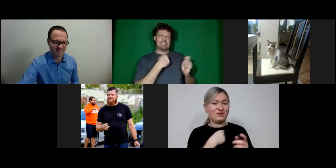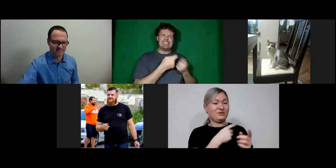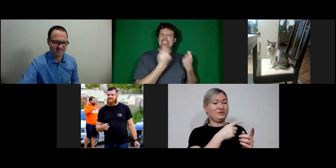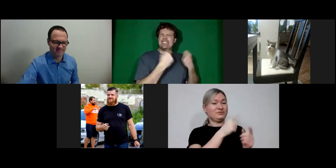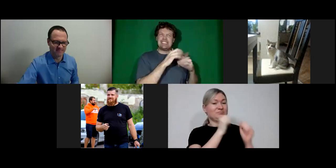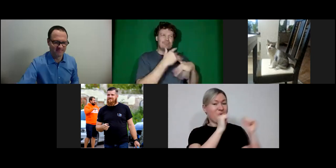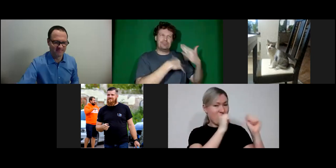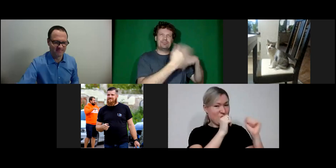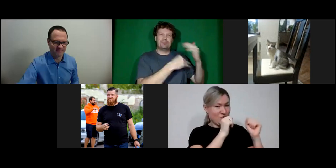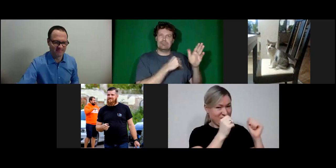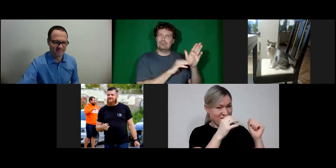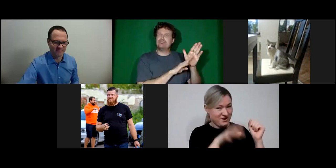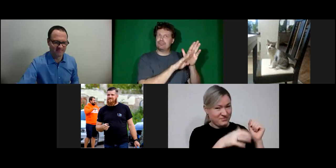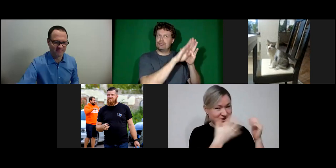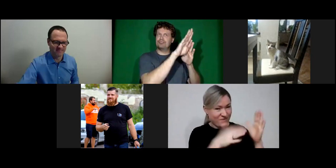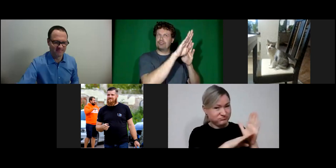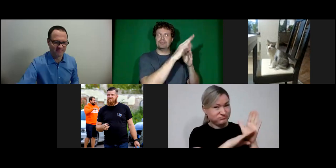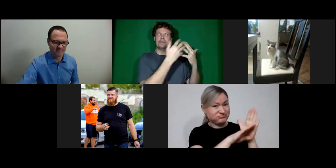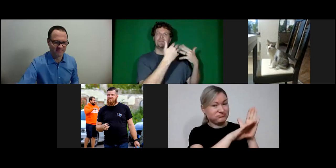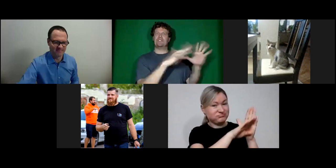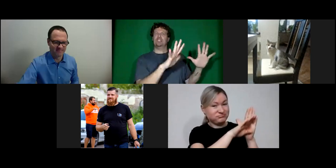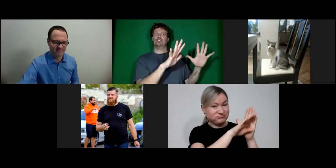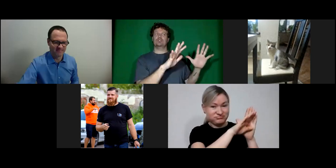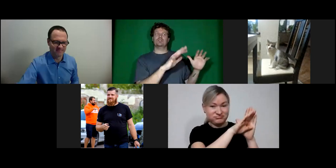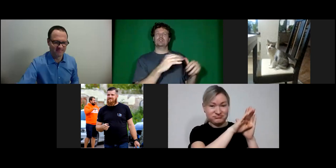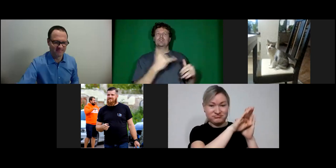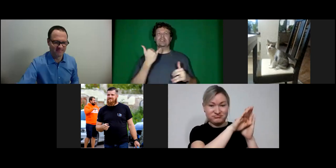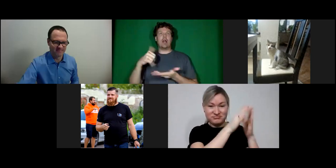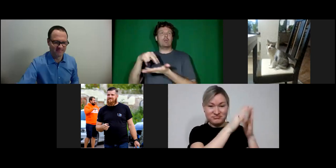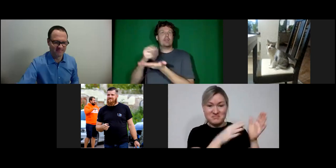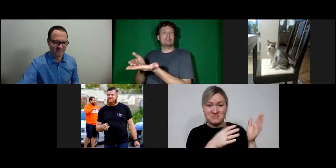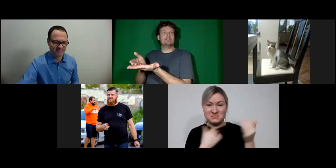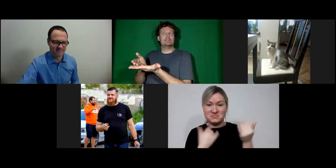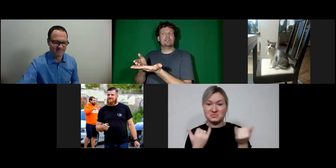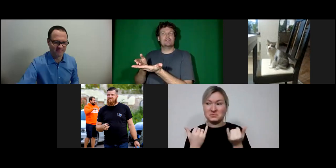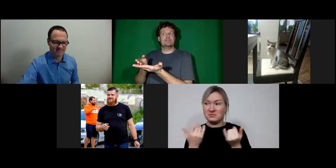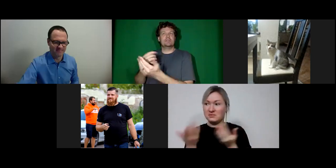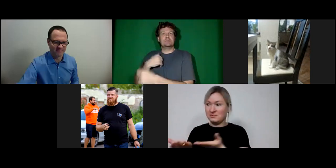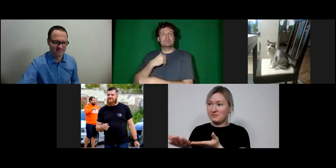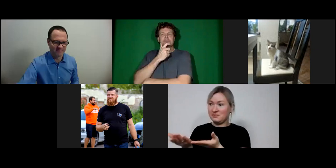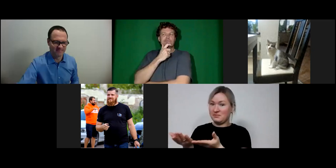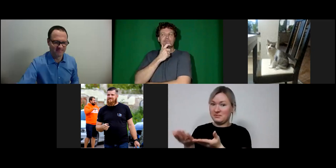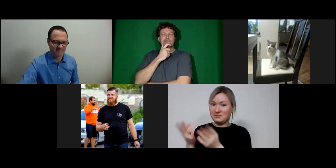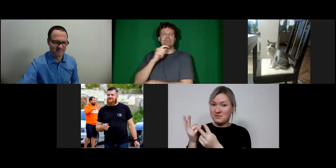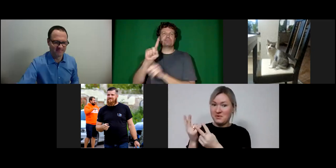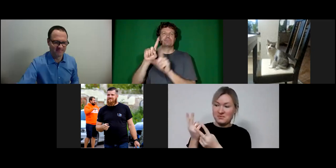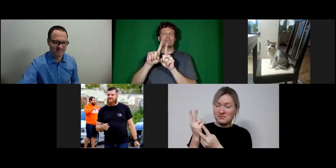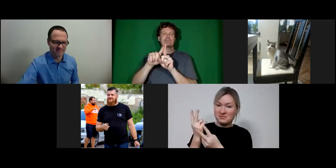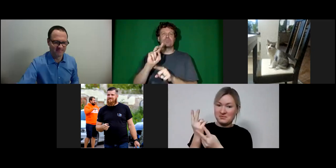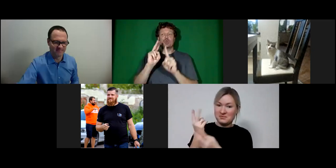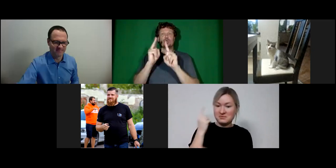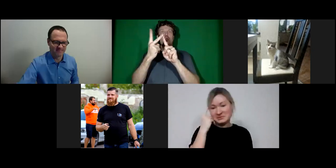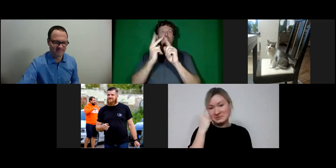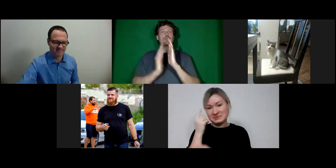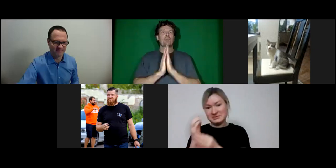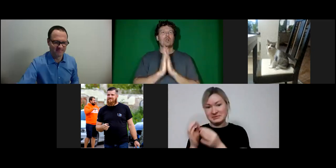So after all this training I'd done, as a basketball player, why not take on this